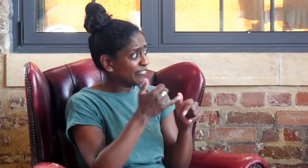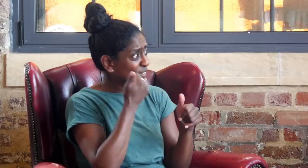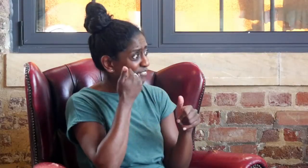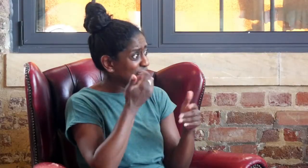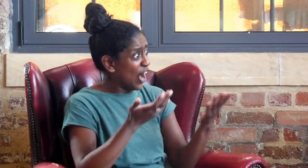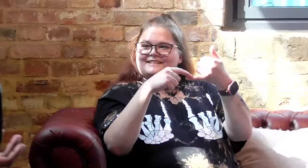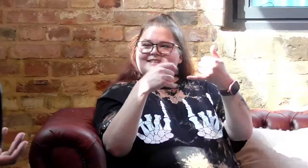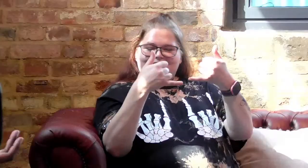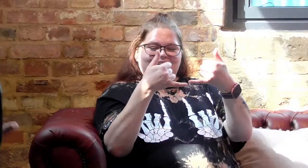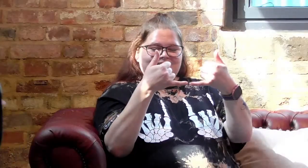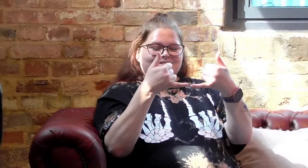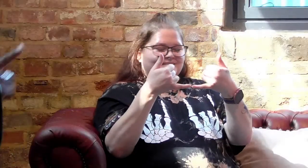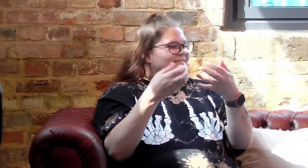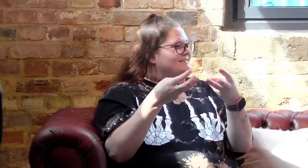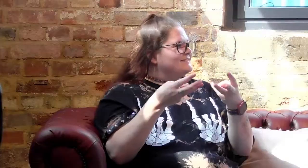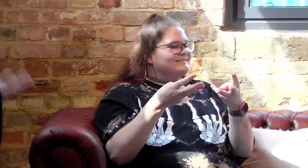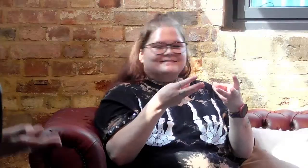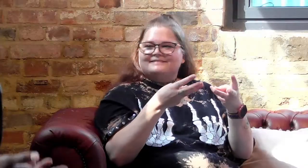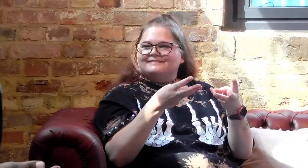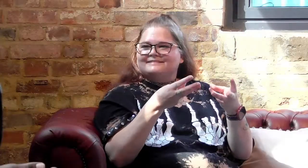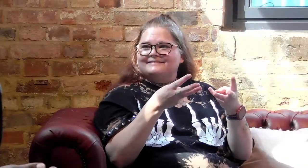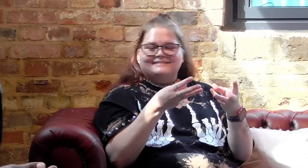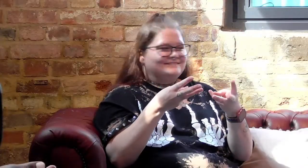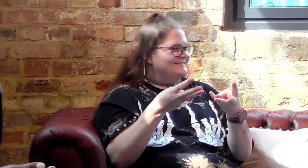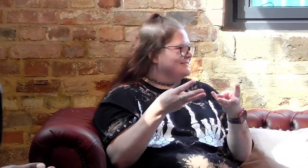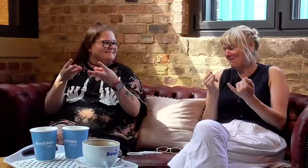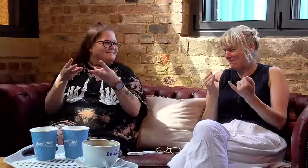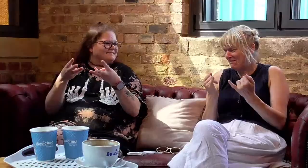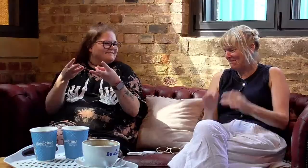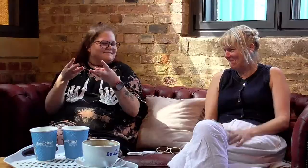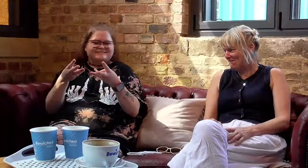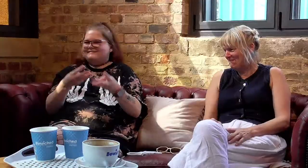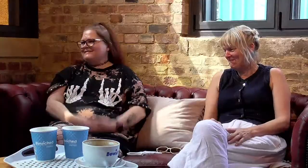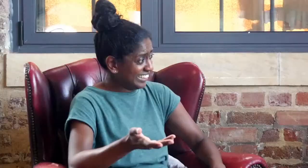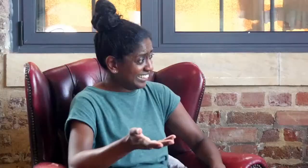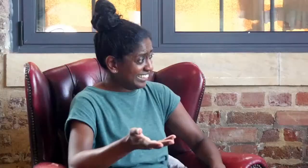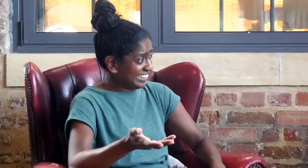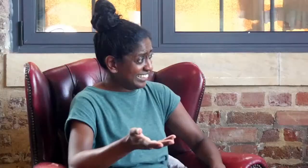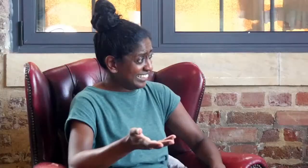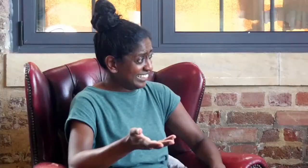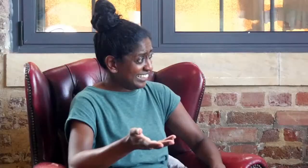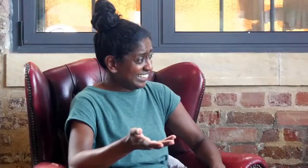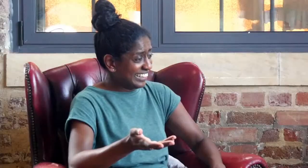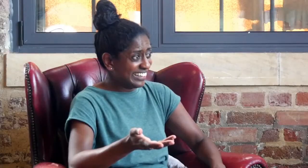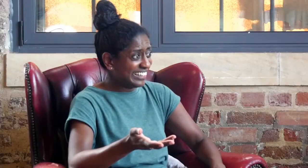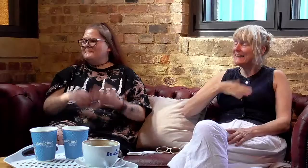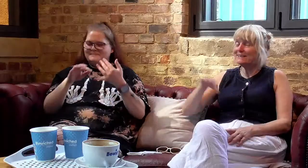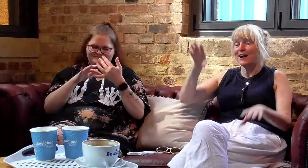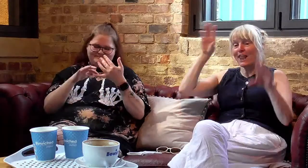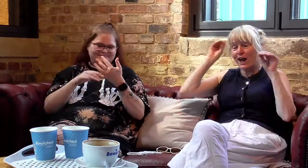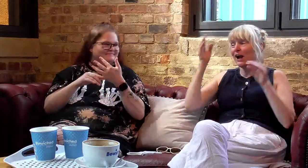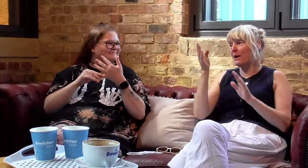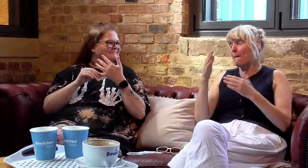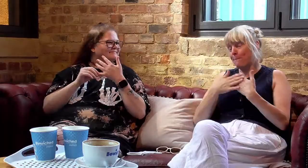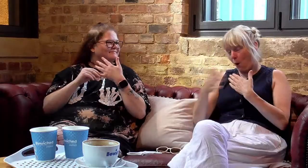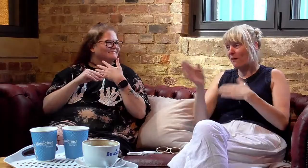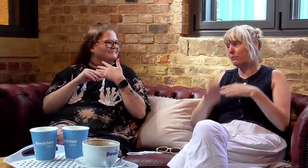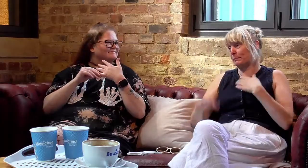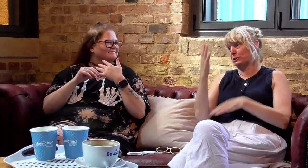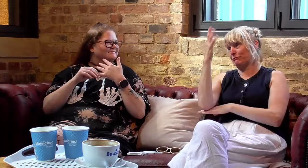It's the same, like with people now, phones, and being on your phones all the time. People have indents in their little fingers. What if that's what the tree's doing because of